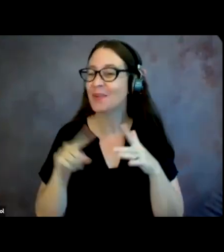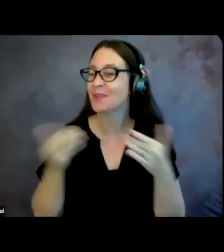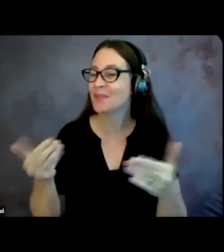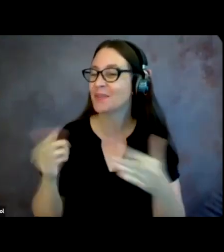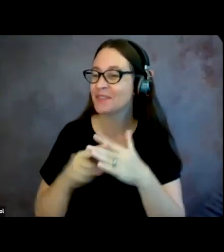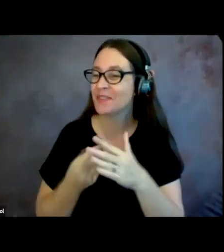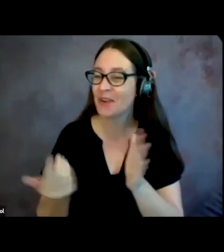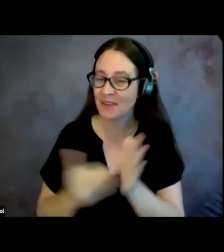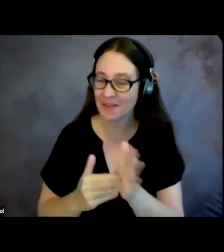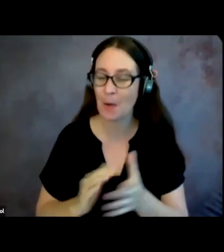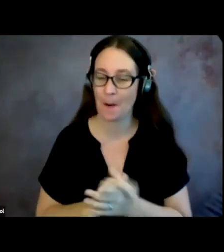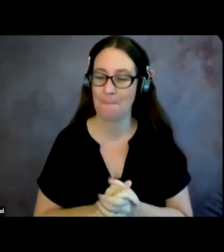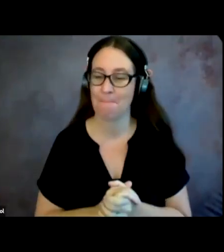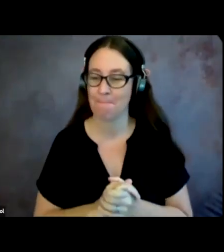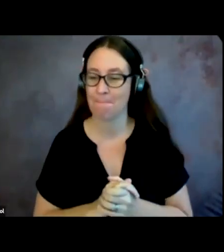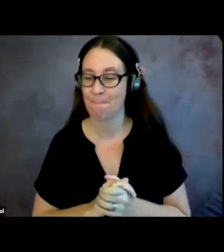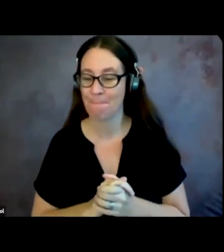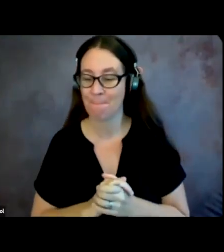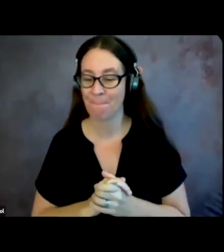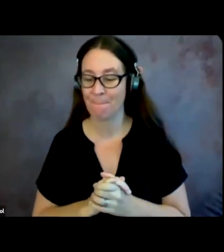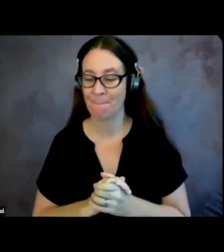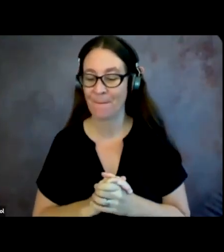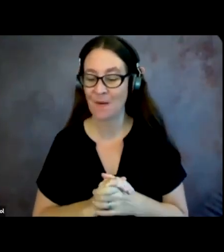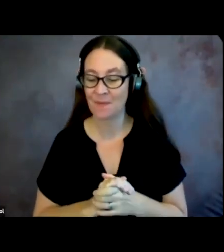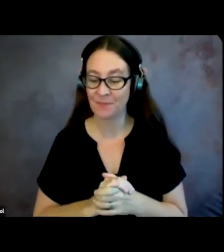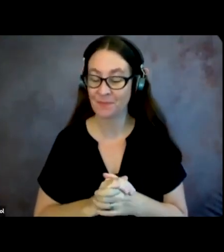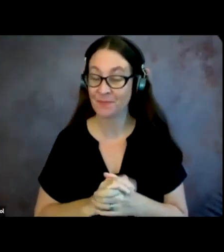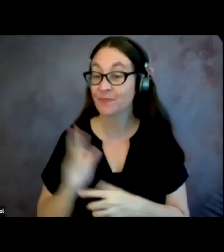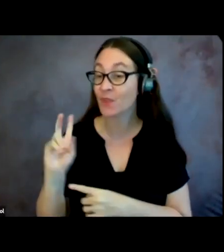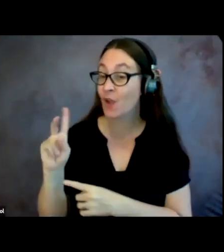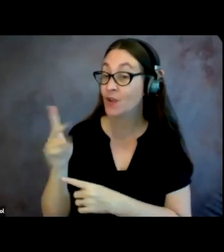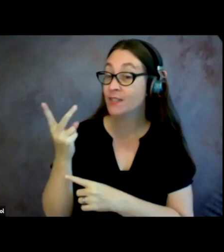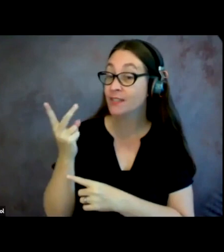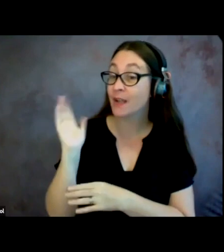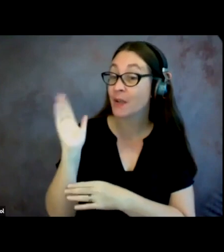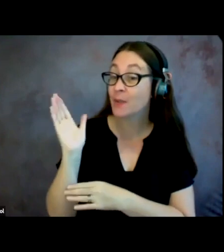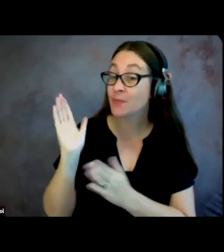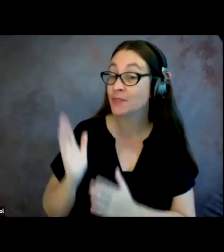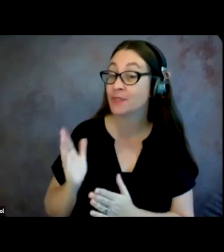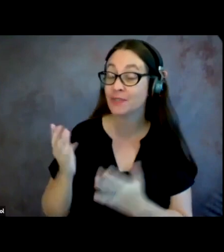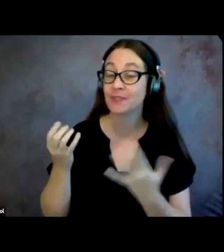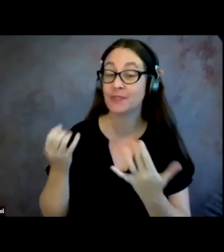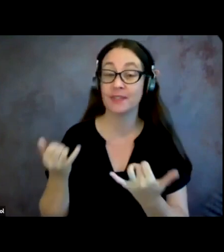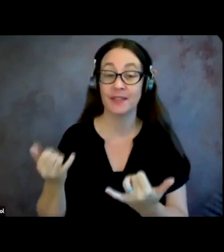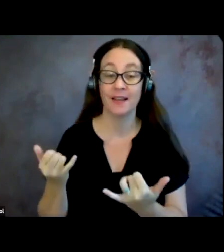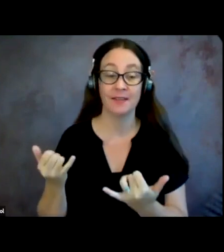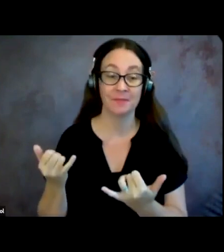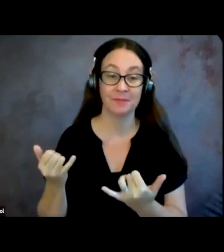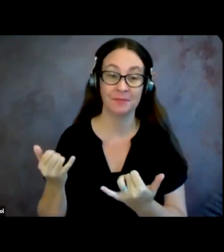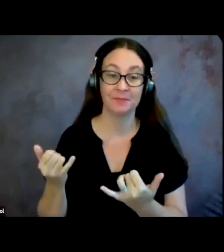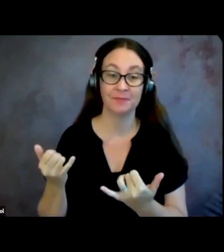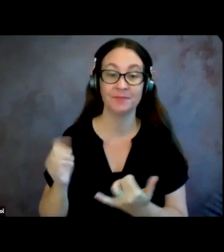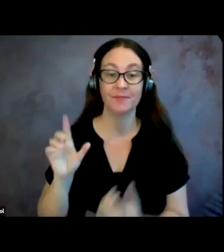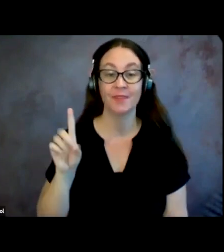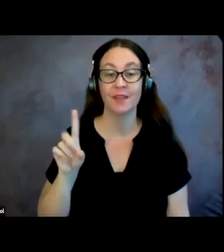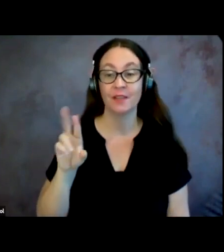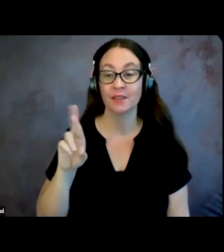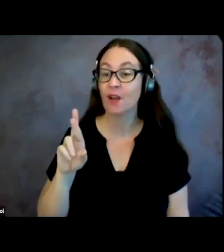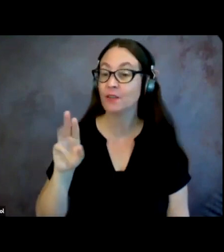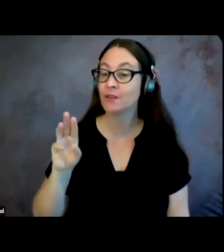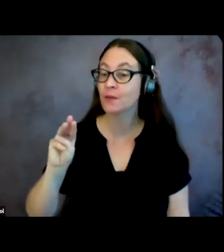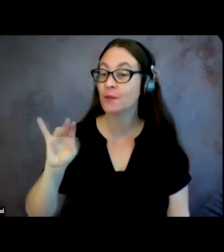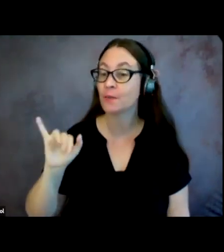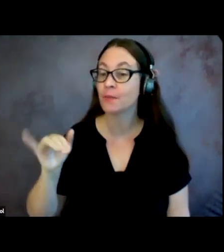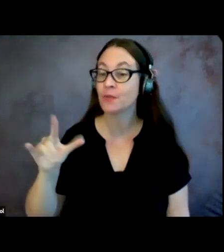So, our second speaker of the day is going to be Dr. Michelle